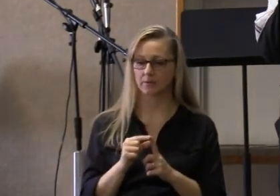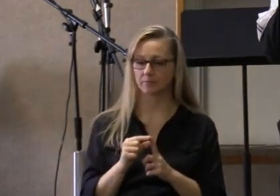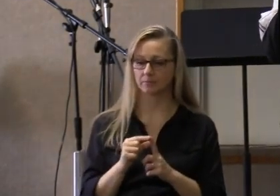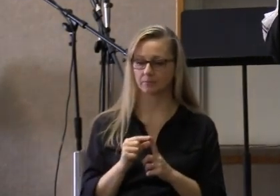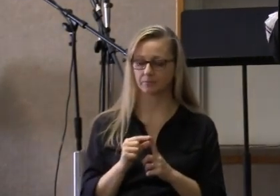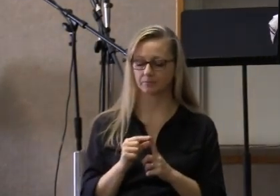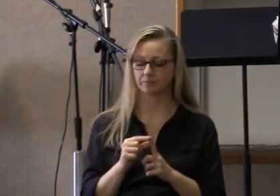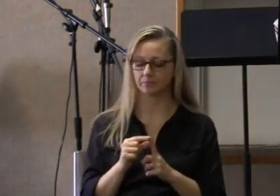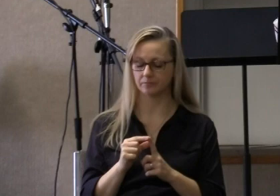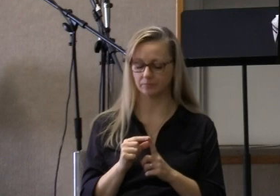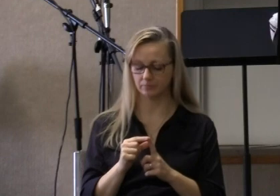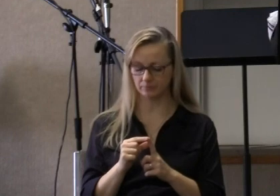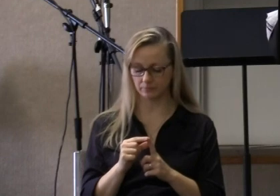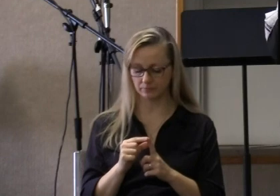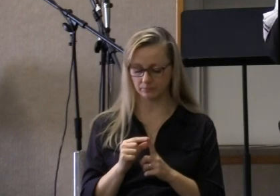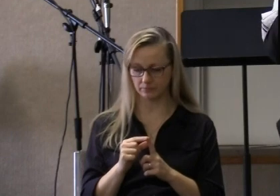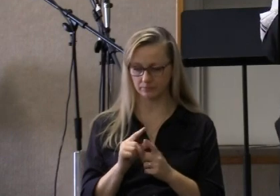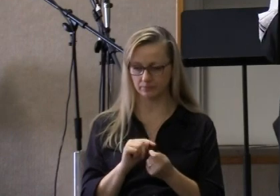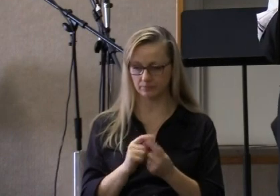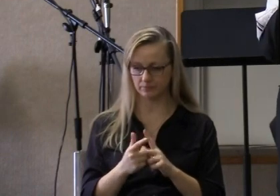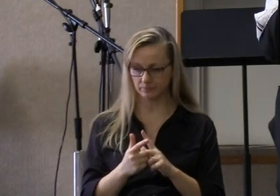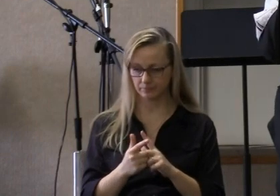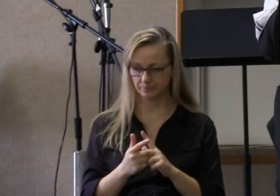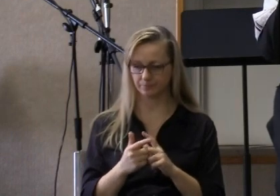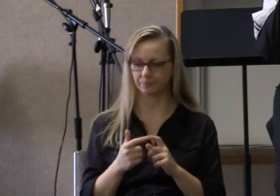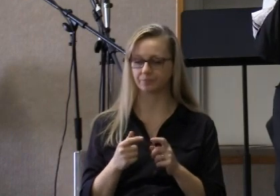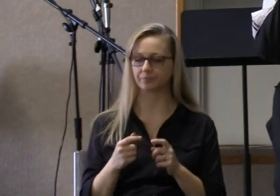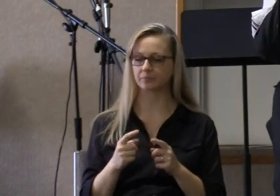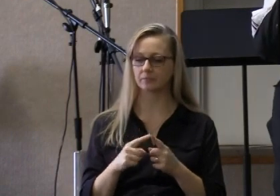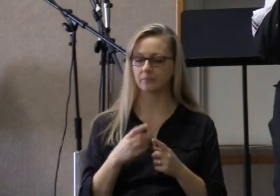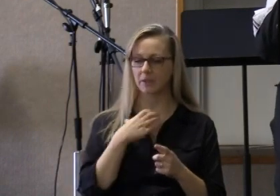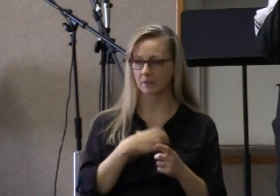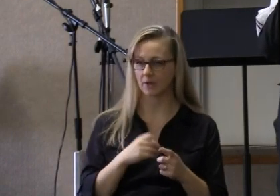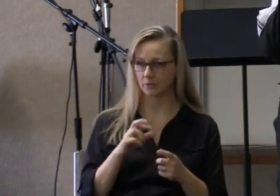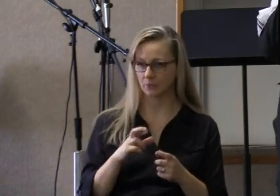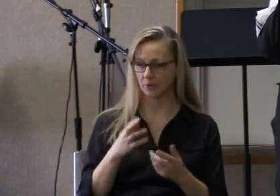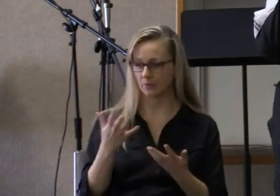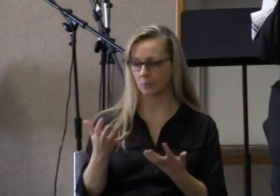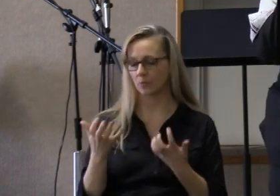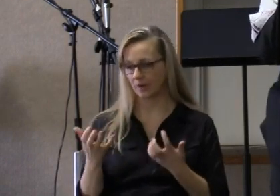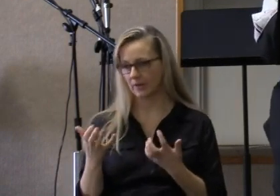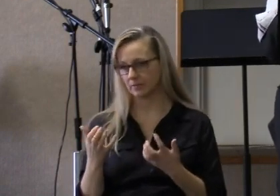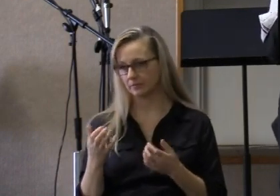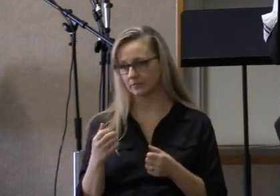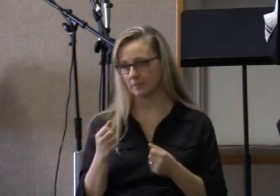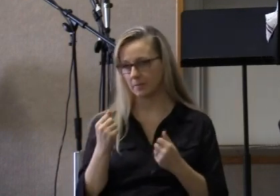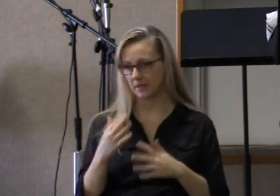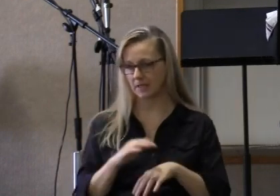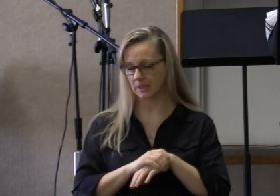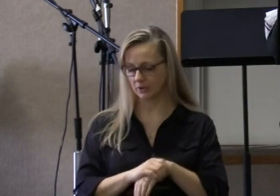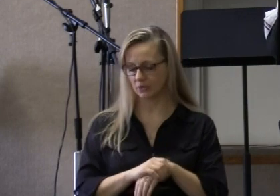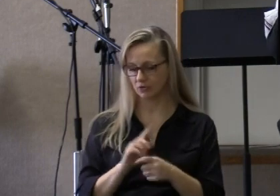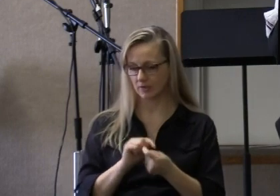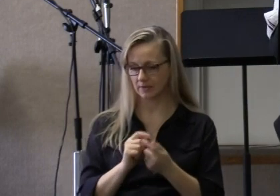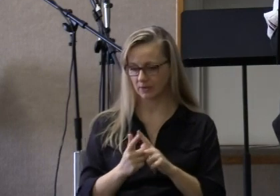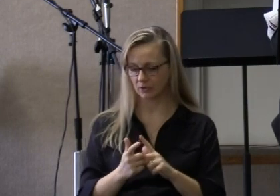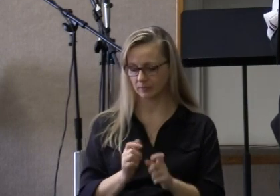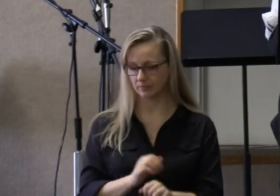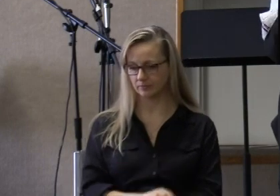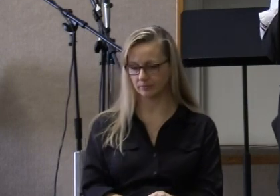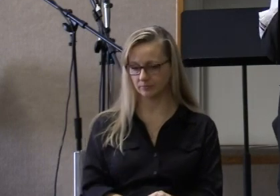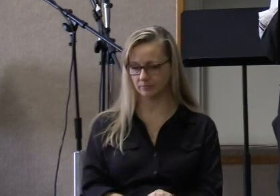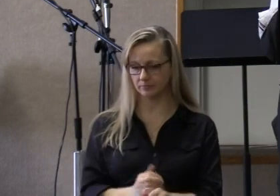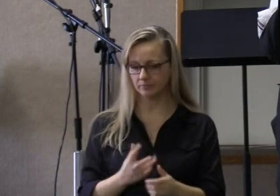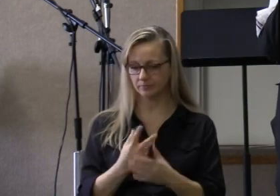and ava are translated as desire or covet in many English translations of the Bible. Both of